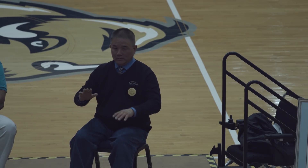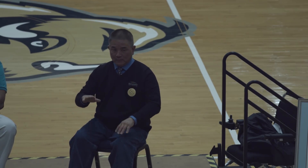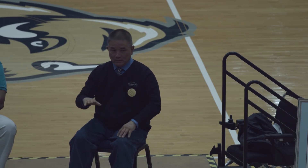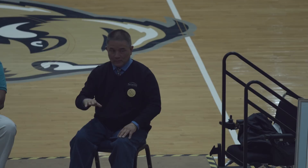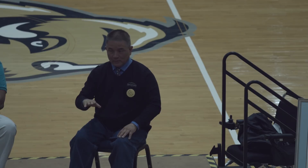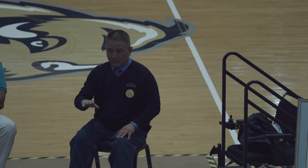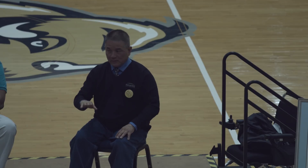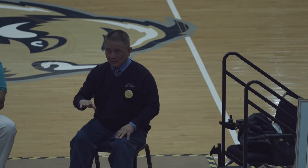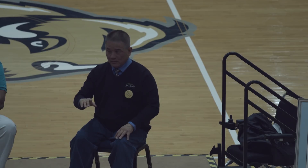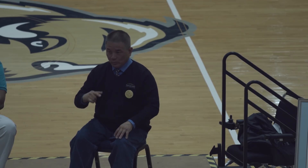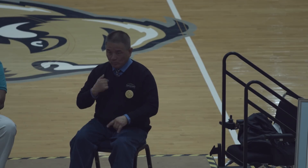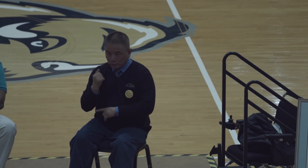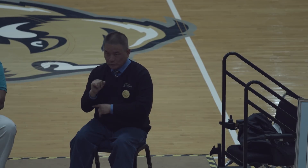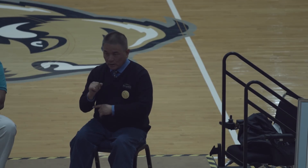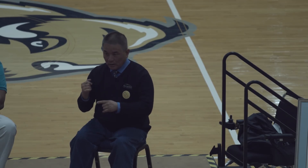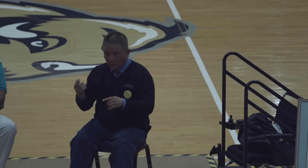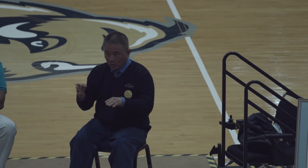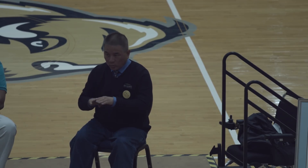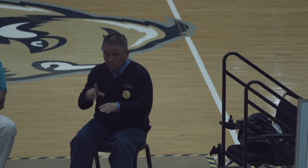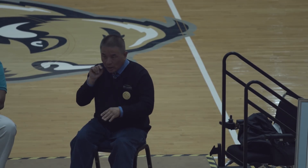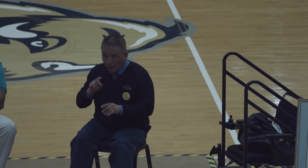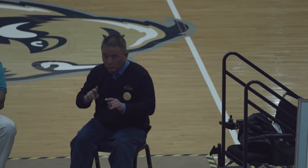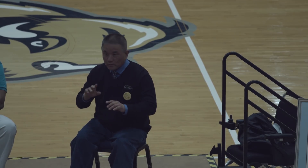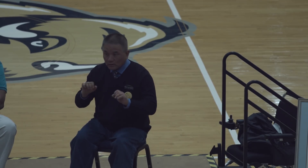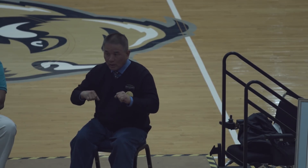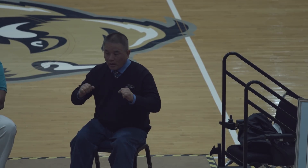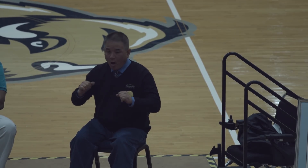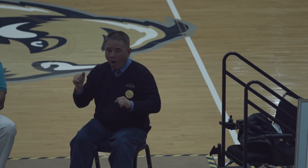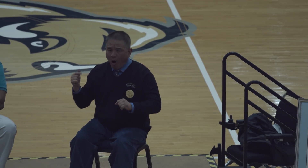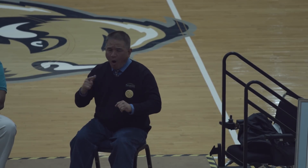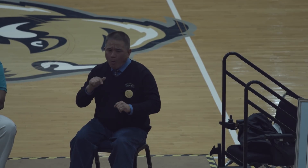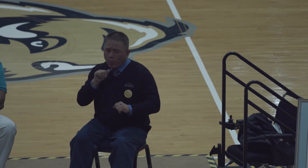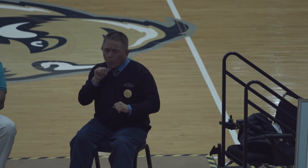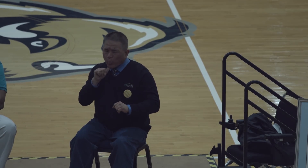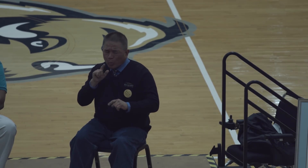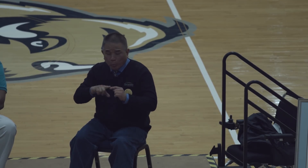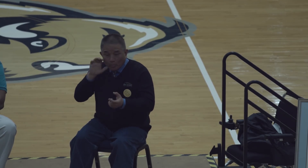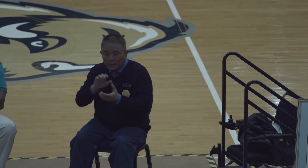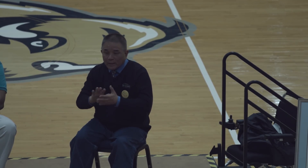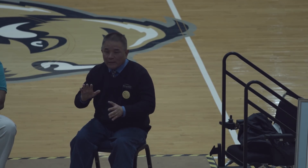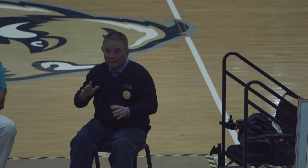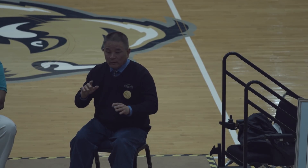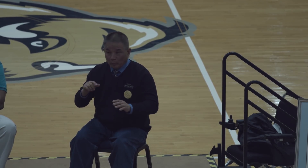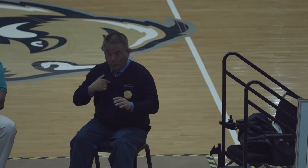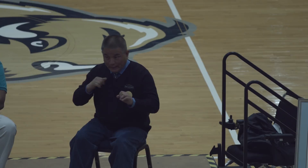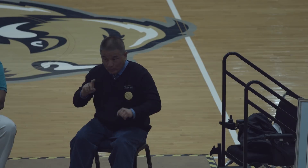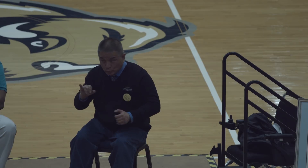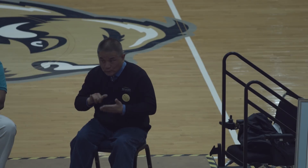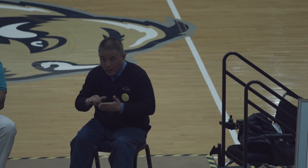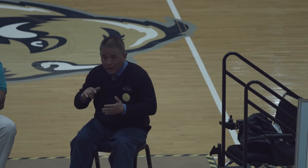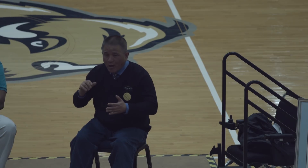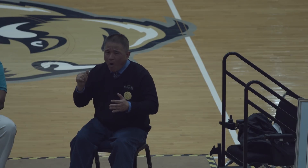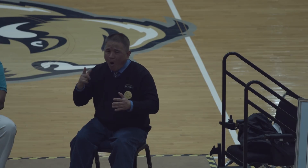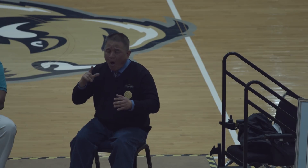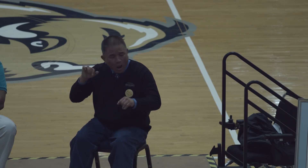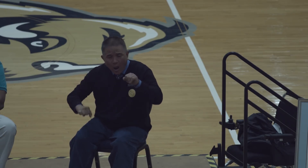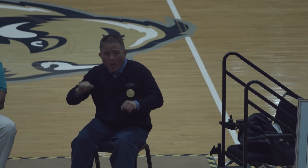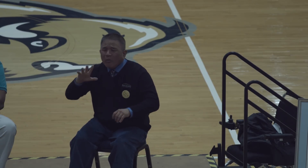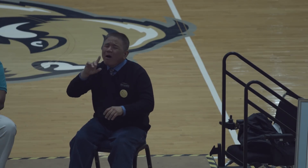days of the protest seemed dark, but it shook the world. Gallaudet closed down and it changed everything. We couldn't believe